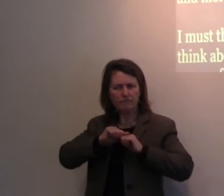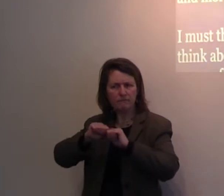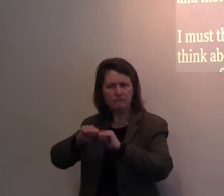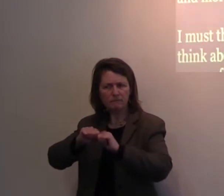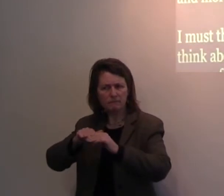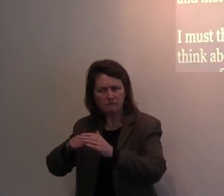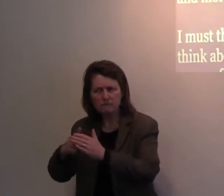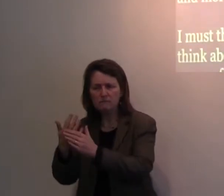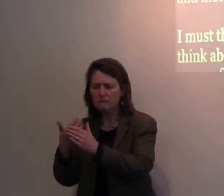growing?